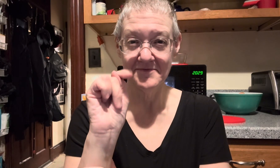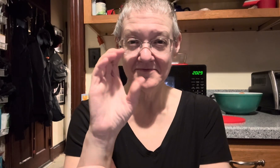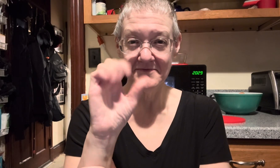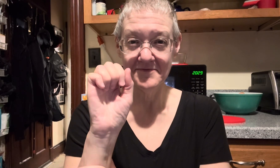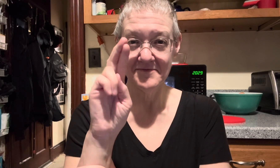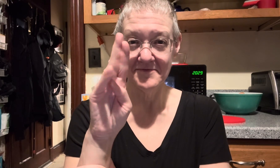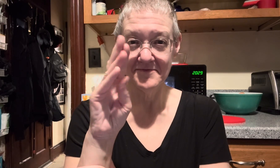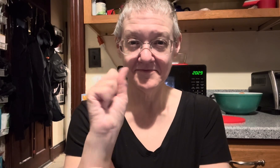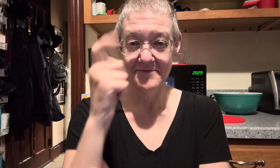carbs.